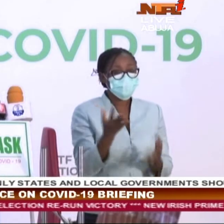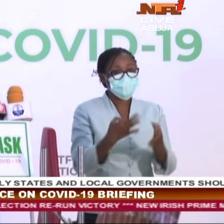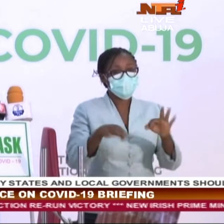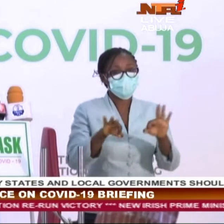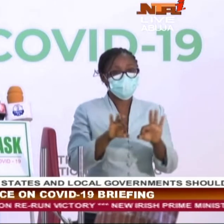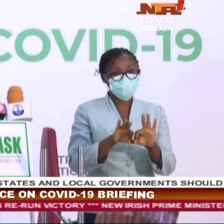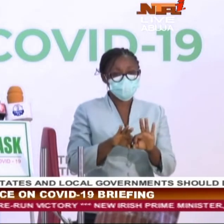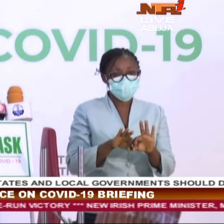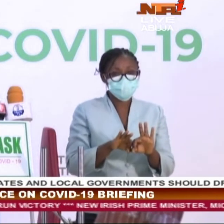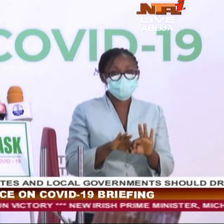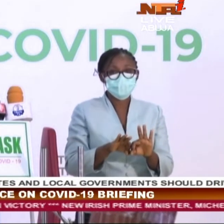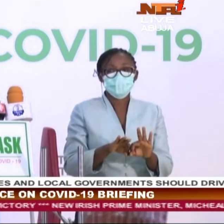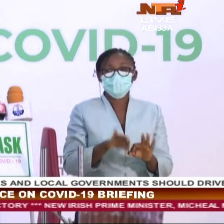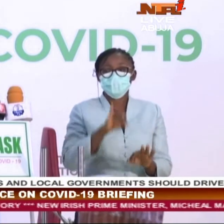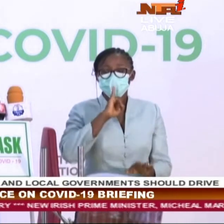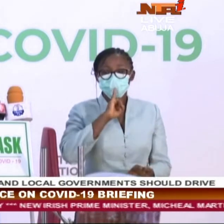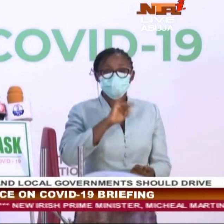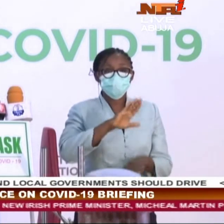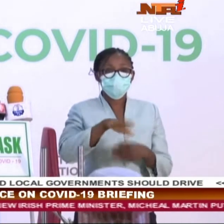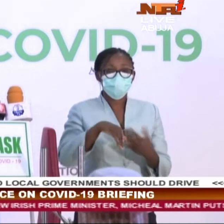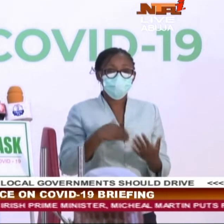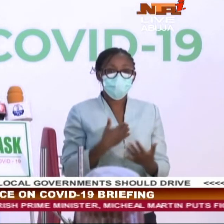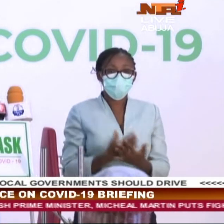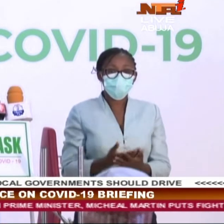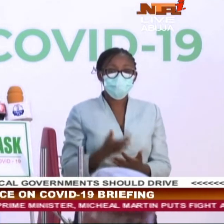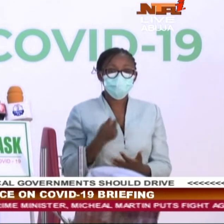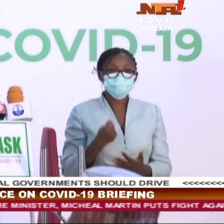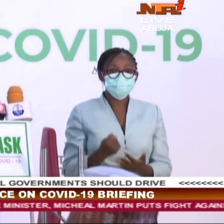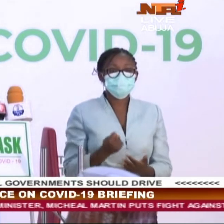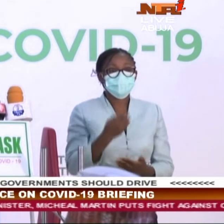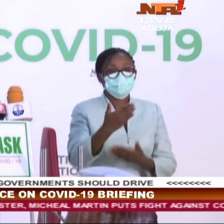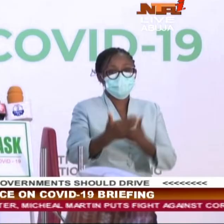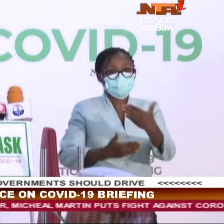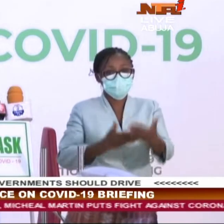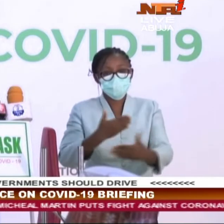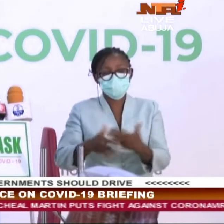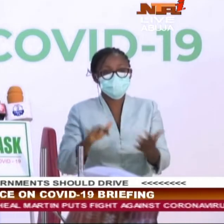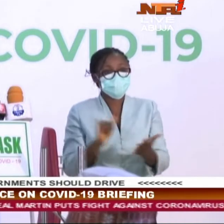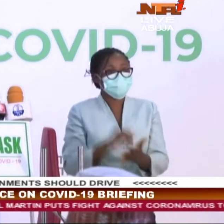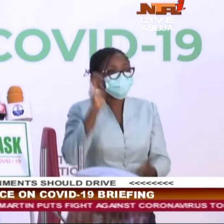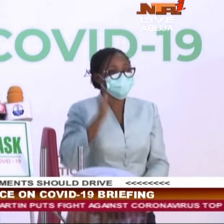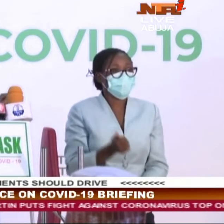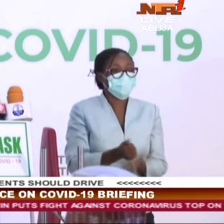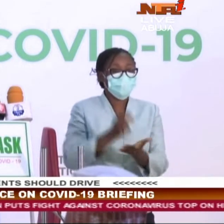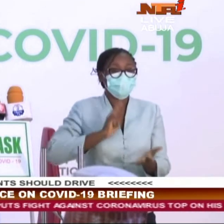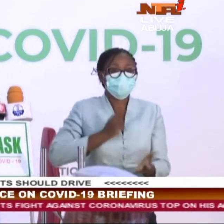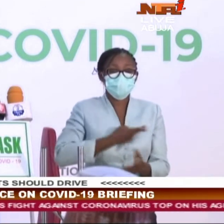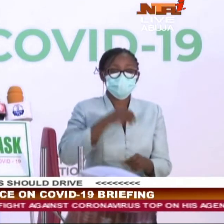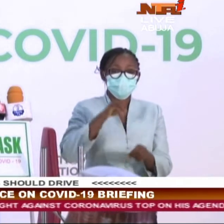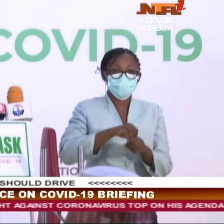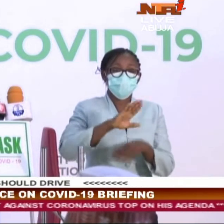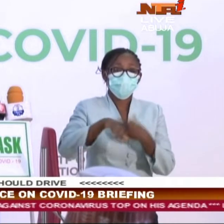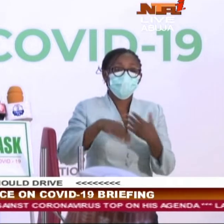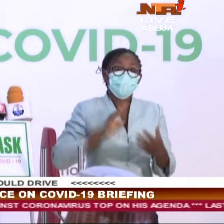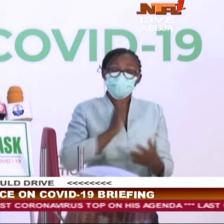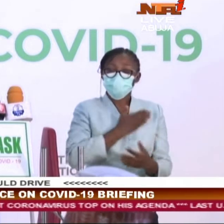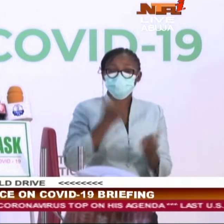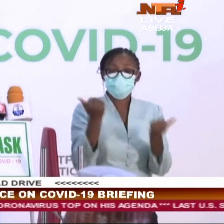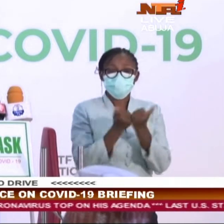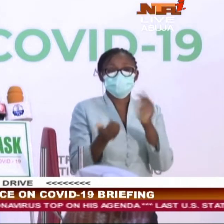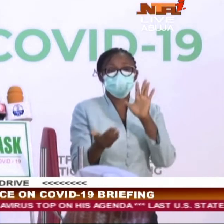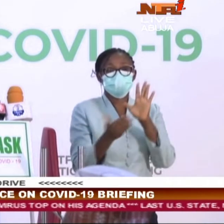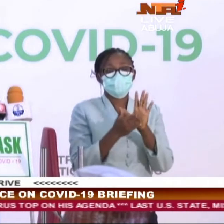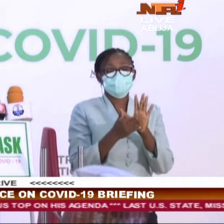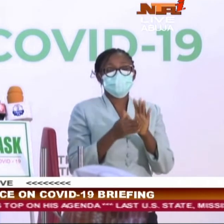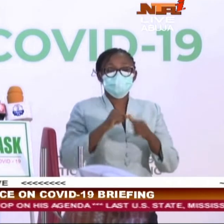important and known process that will help us in our fight against COVID-19